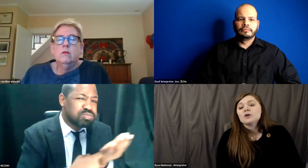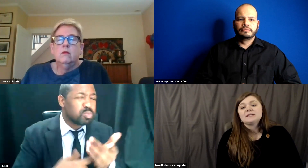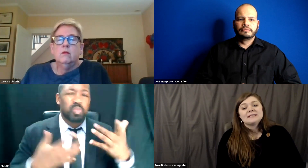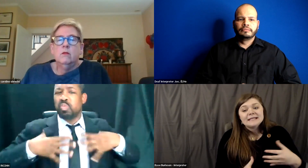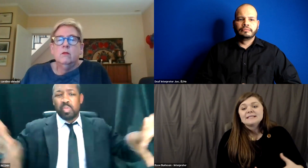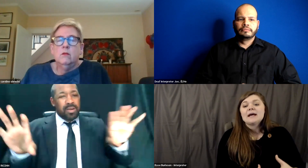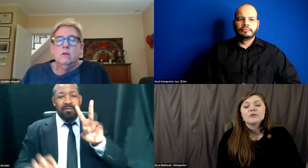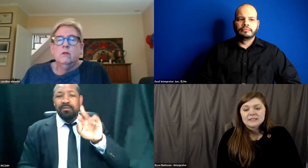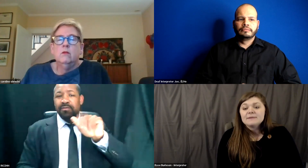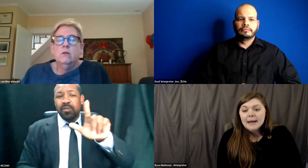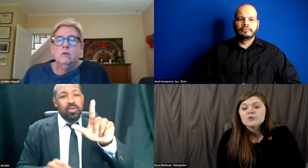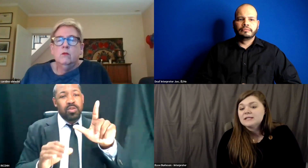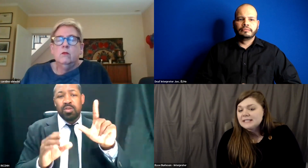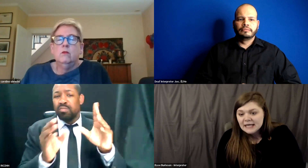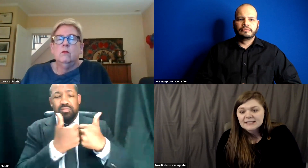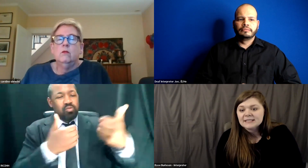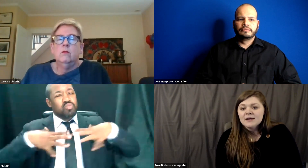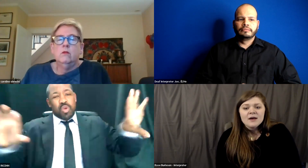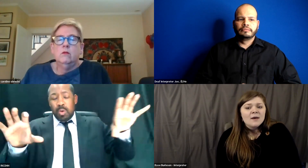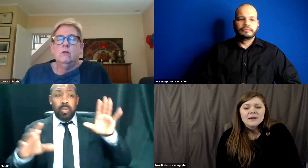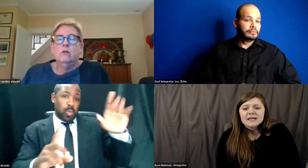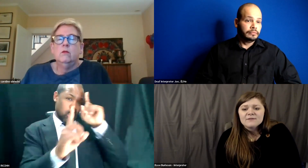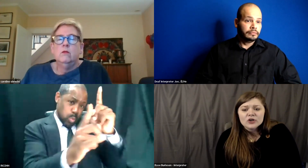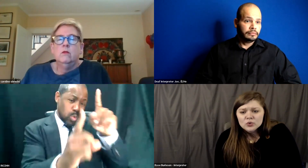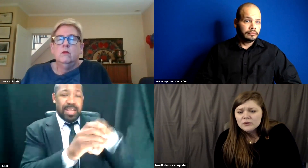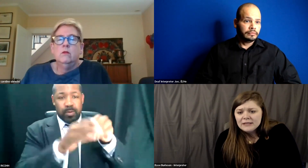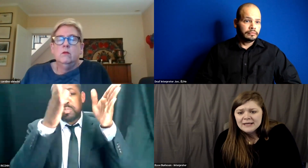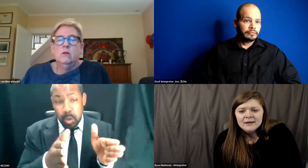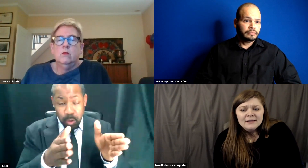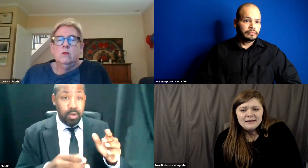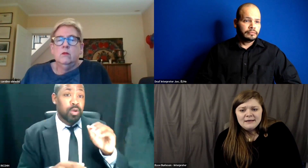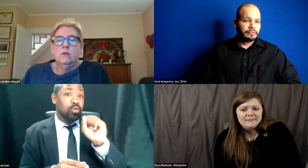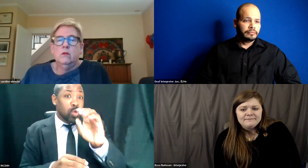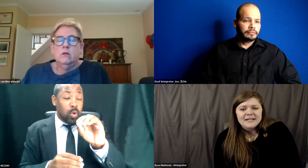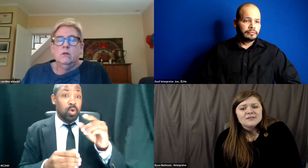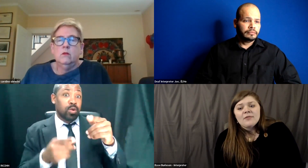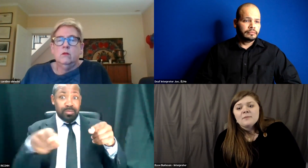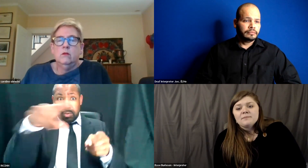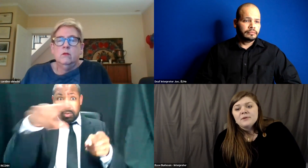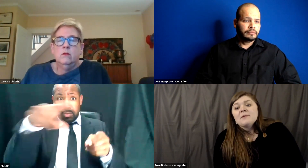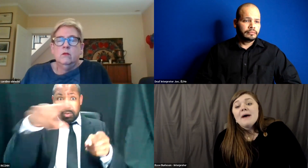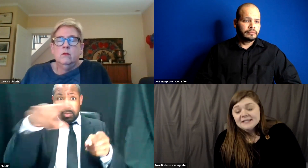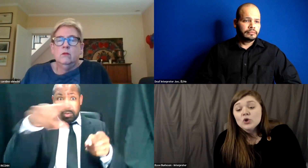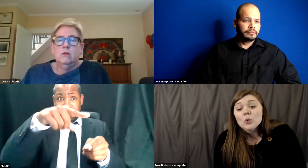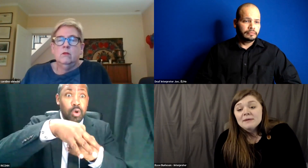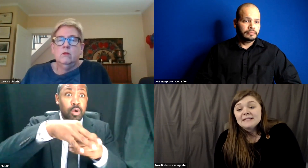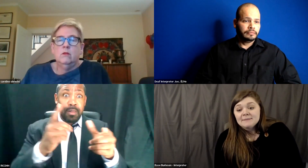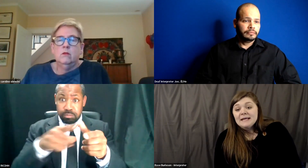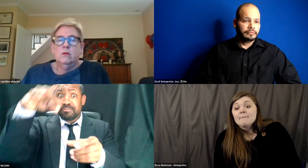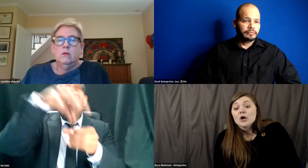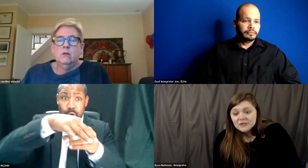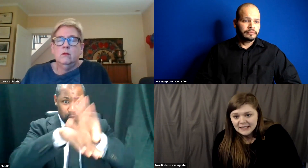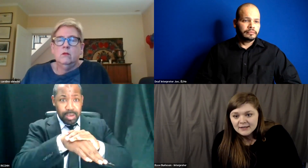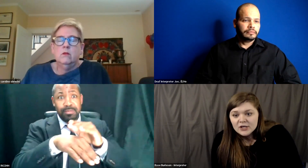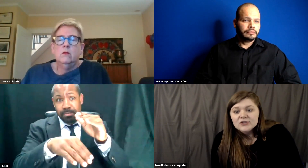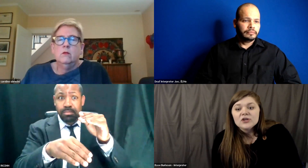in person to get together to be able to discuss, because virtually that's not the best. The goal would be to be